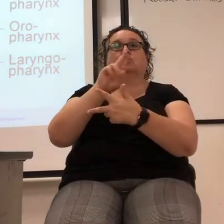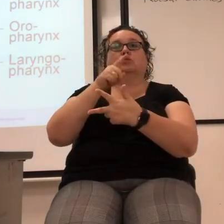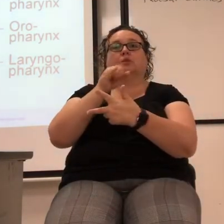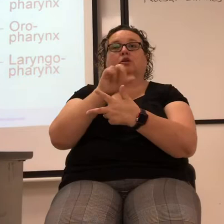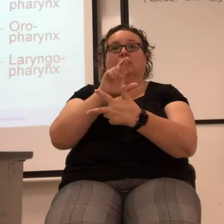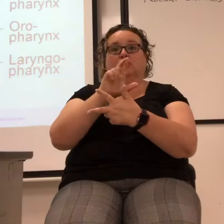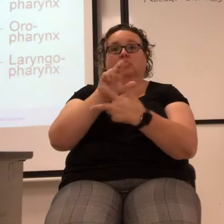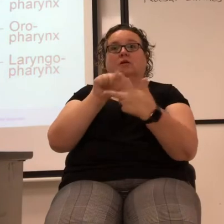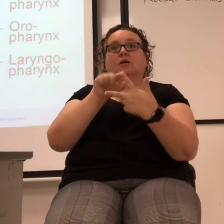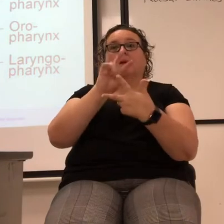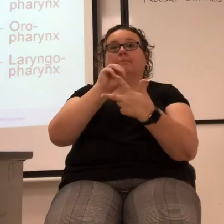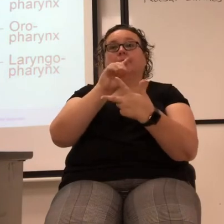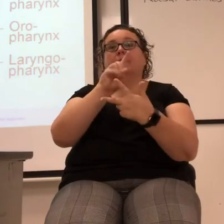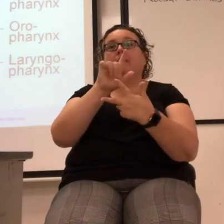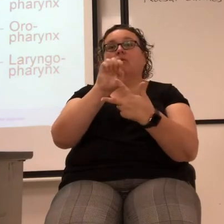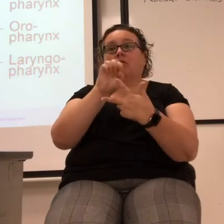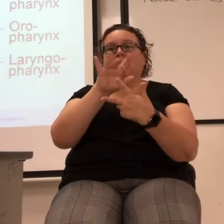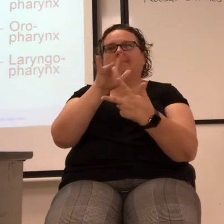Superior,